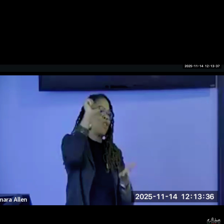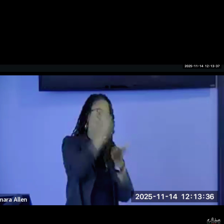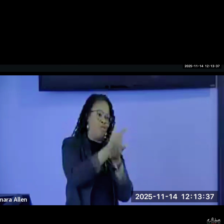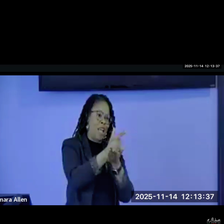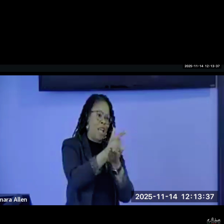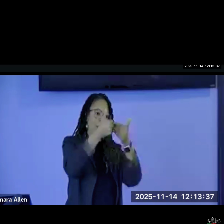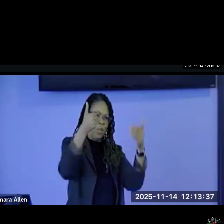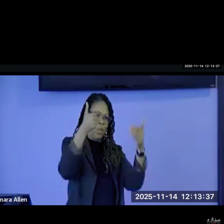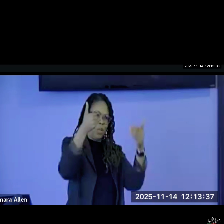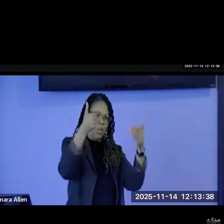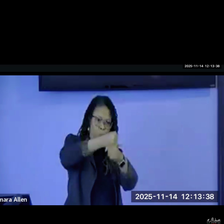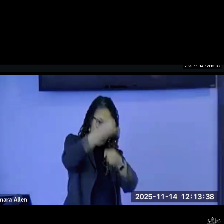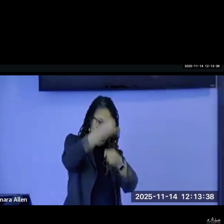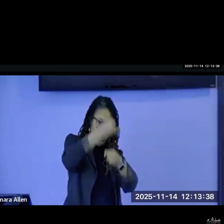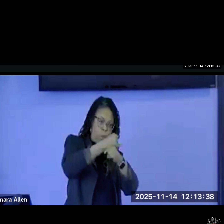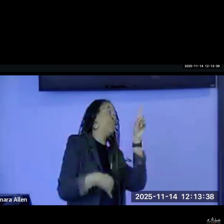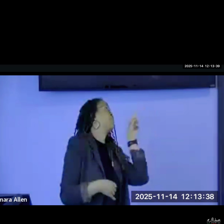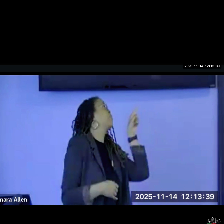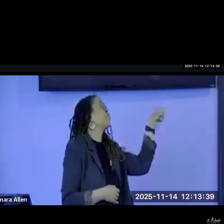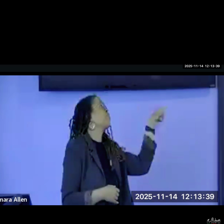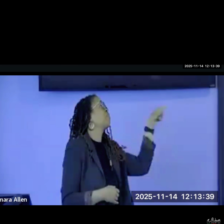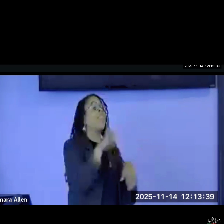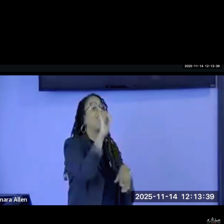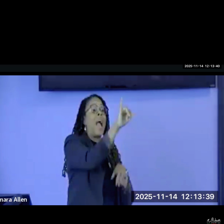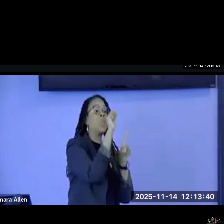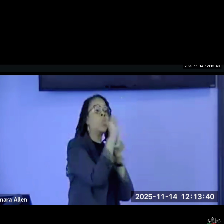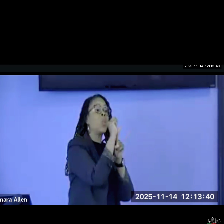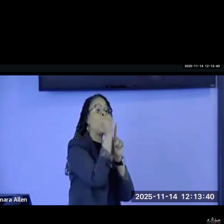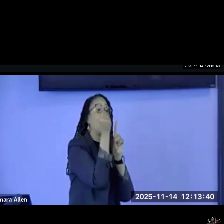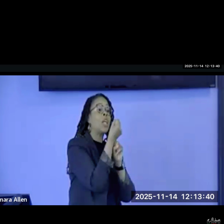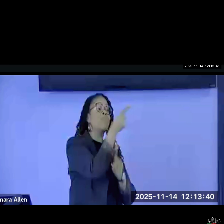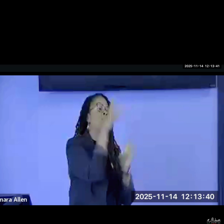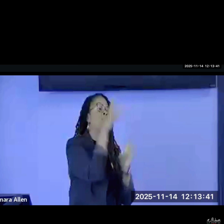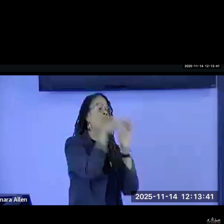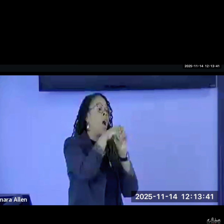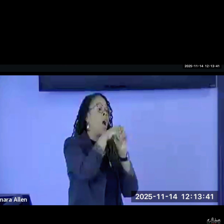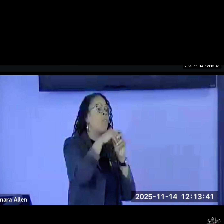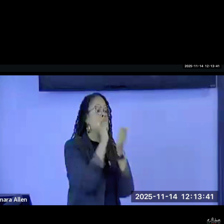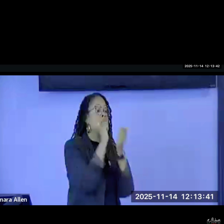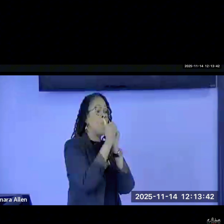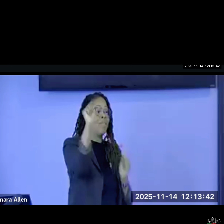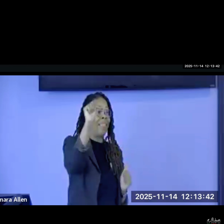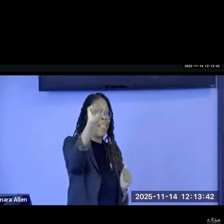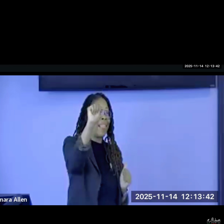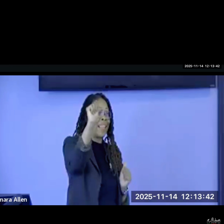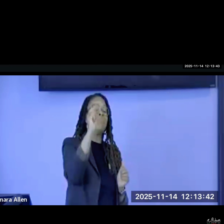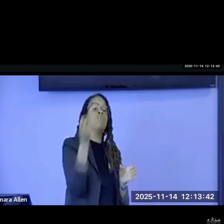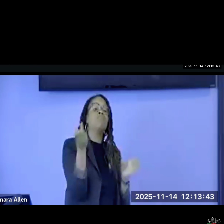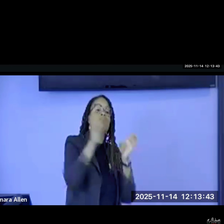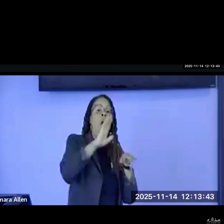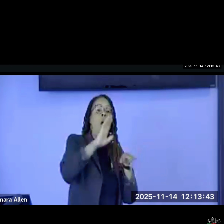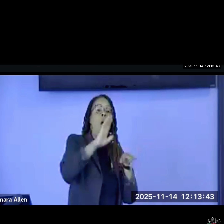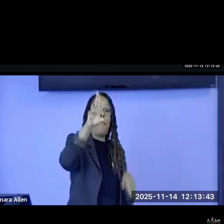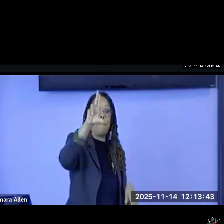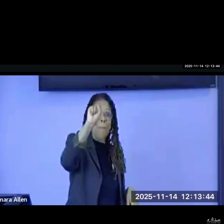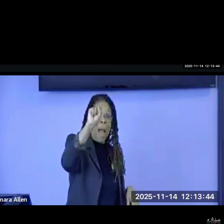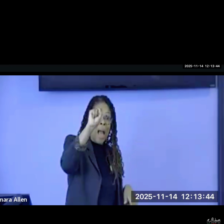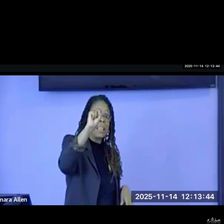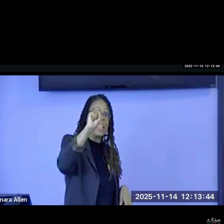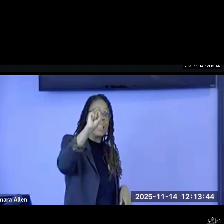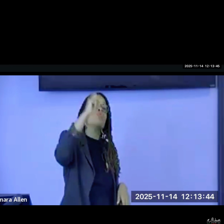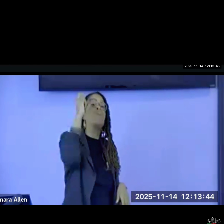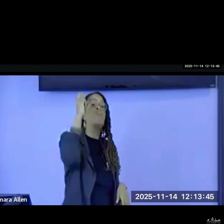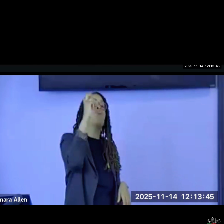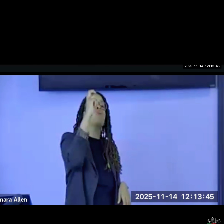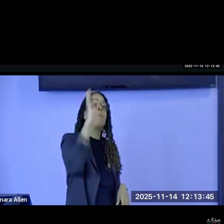Black family. Their parents graduated from a segregated residential school. And for this story, they were talking about their